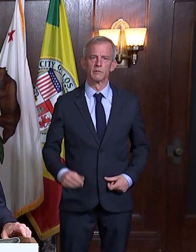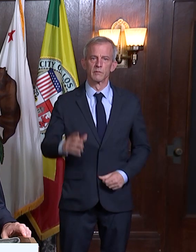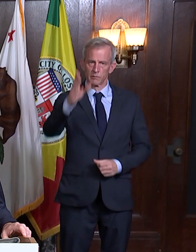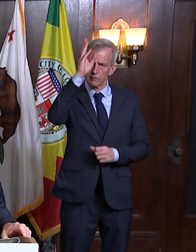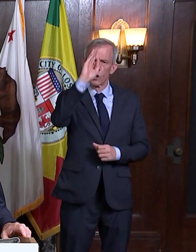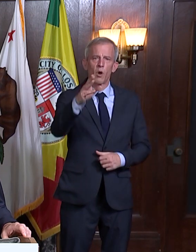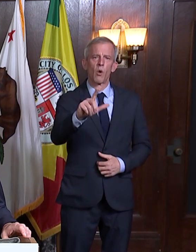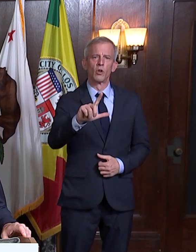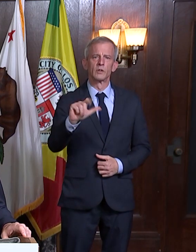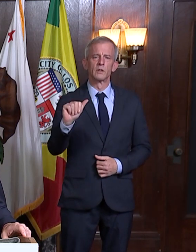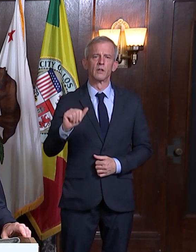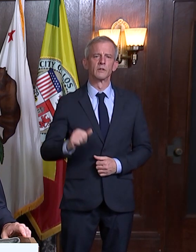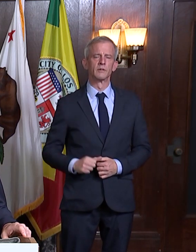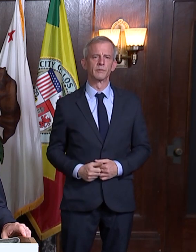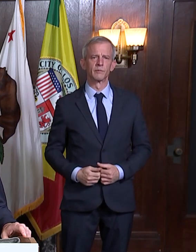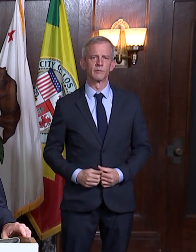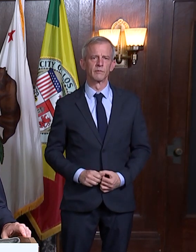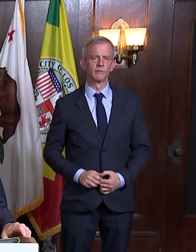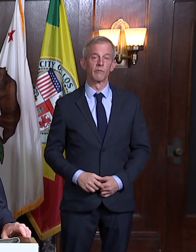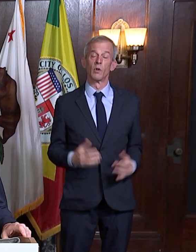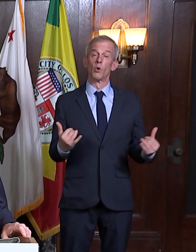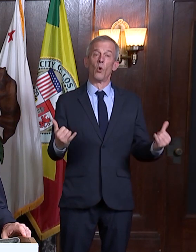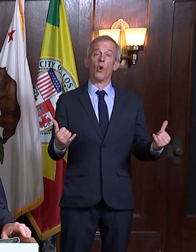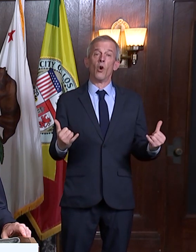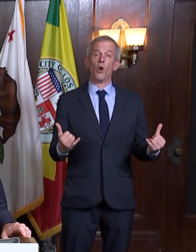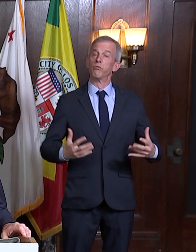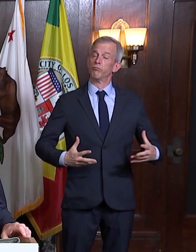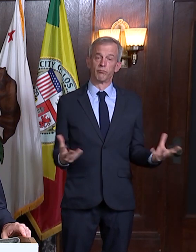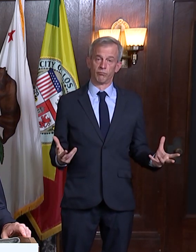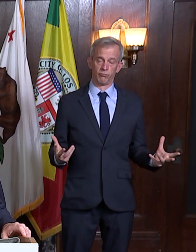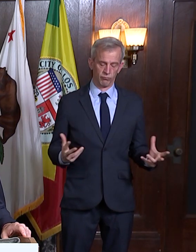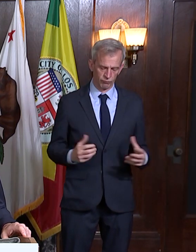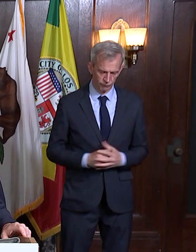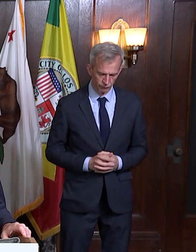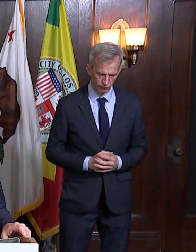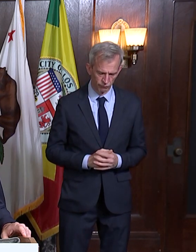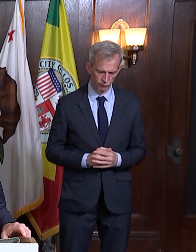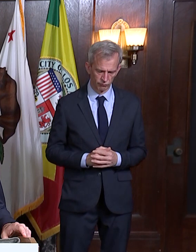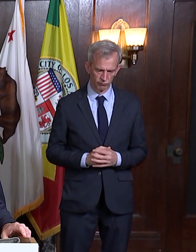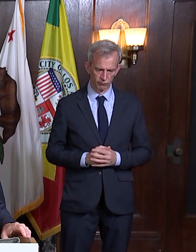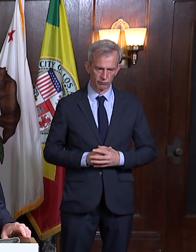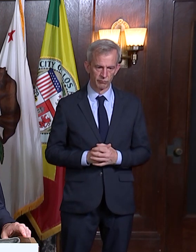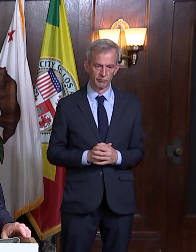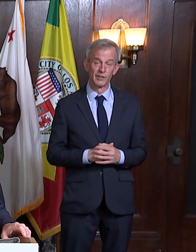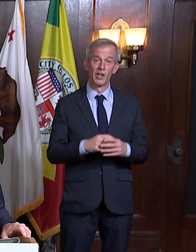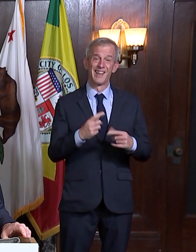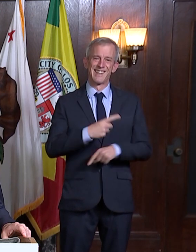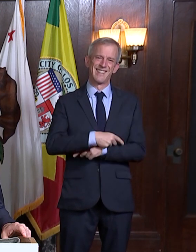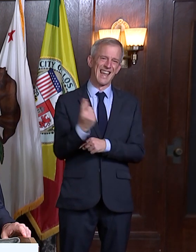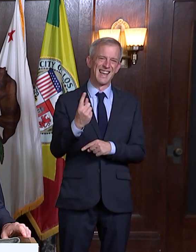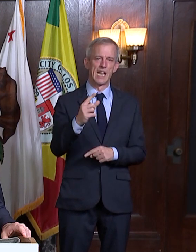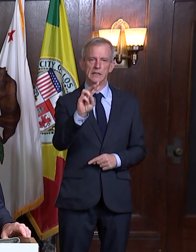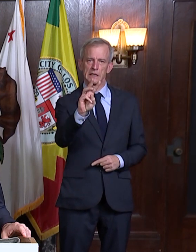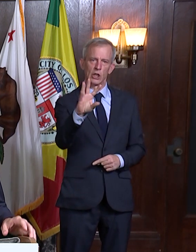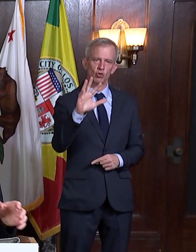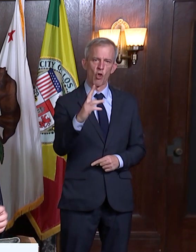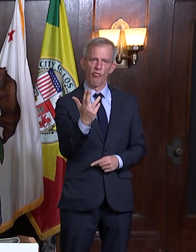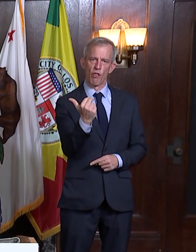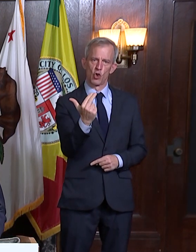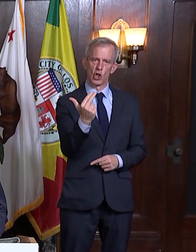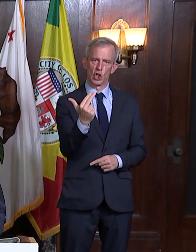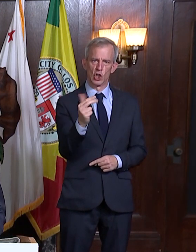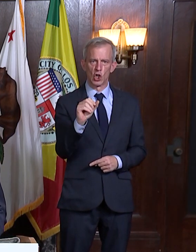Good evening, Los Angeles. Today is day 613 of this pandemic, and this is